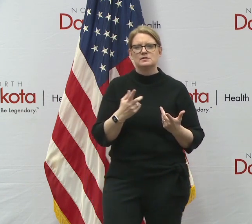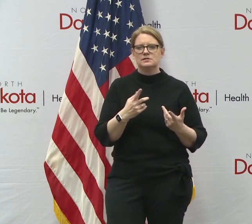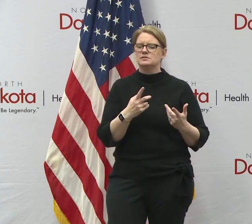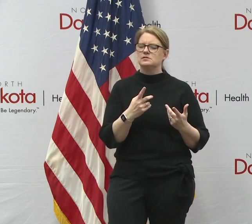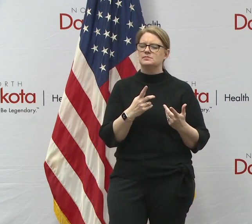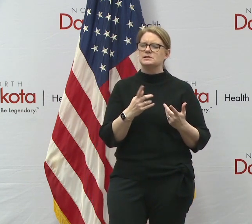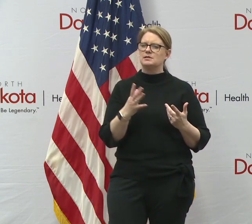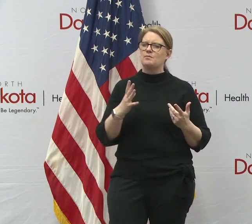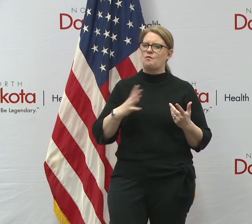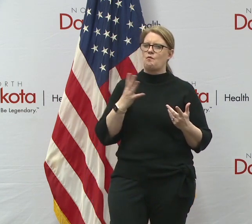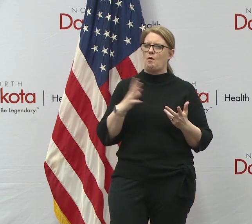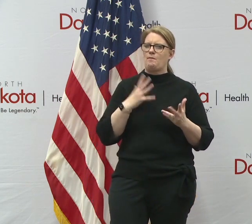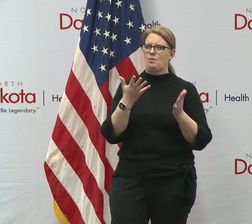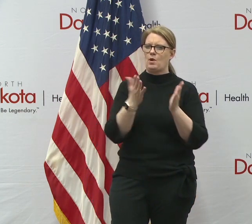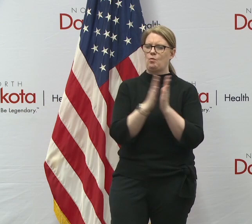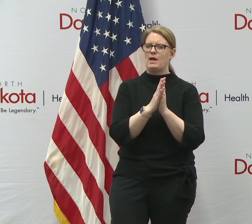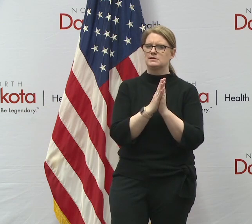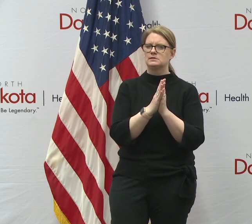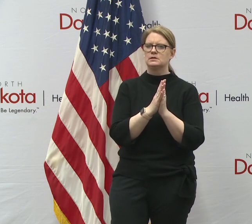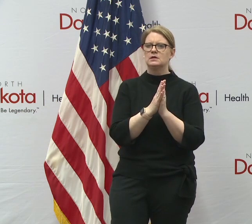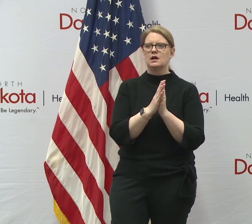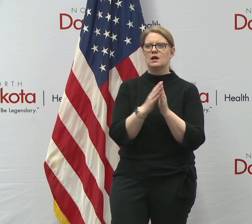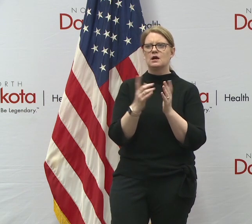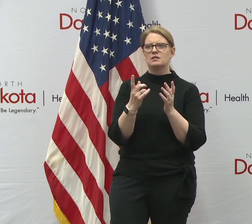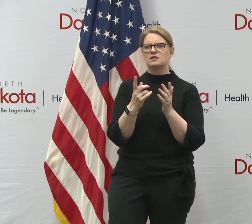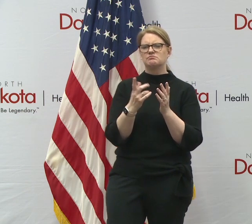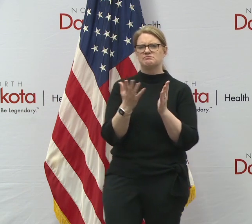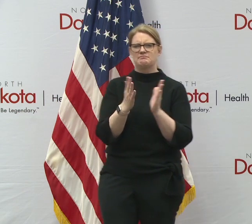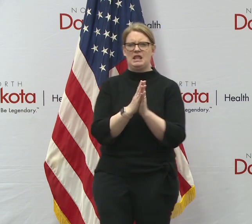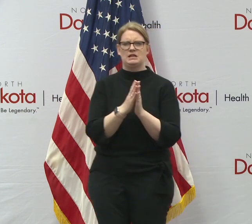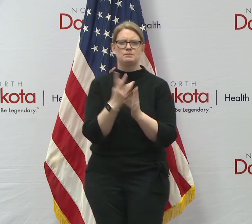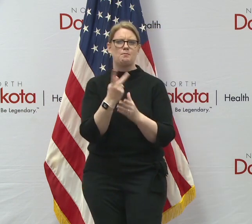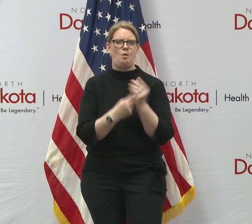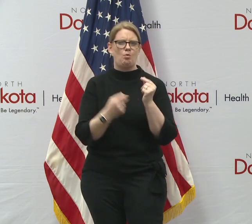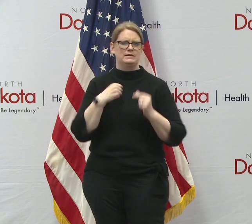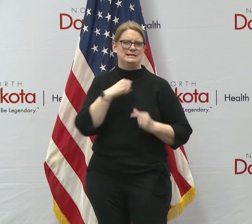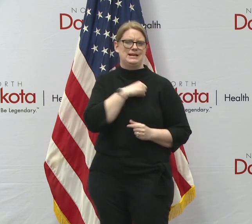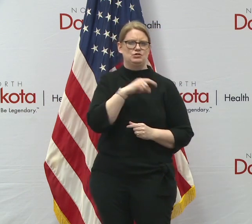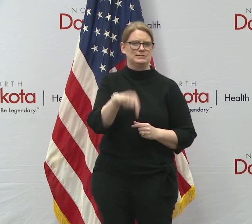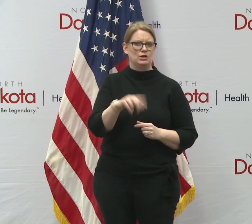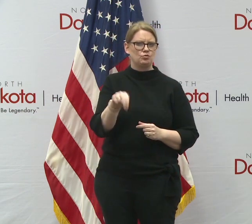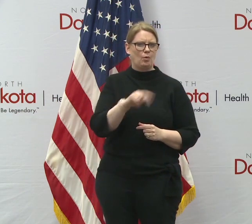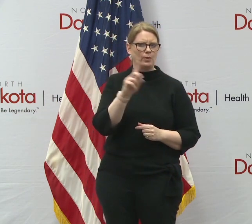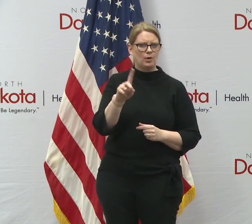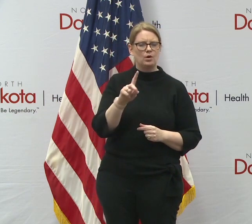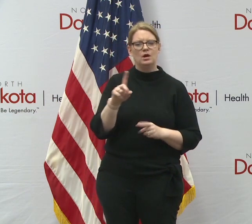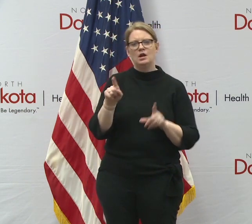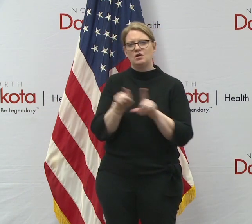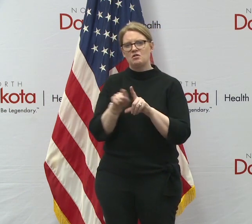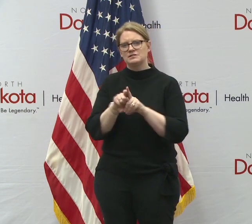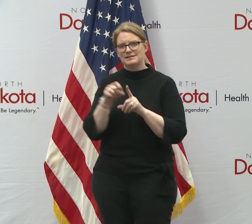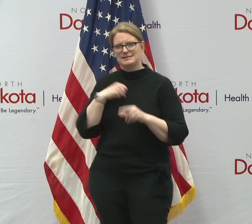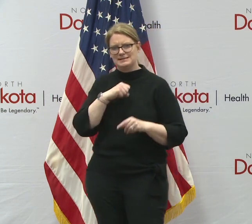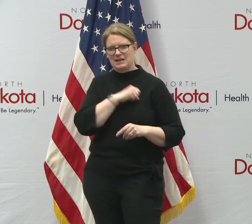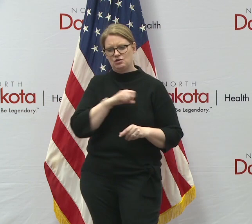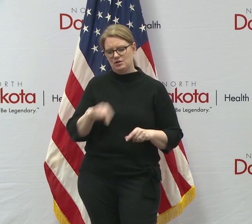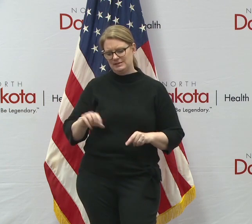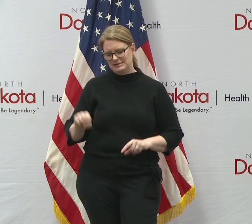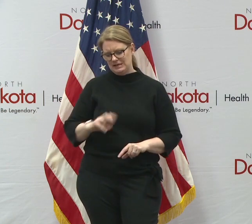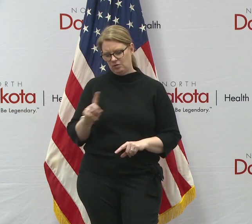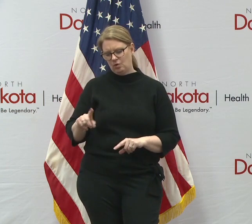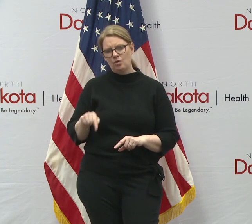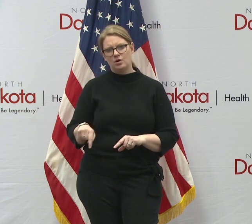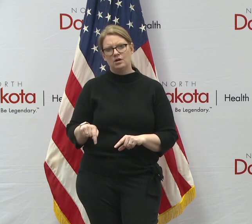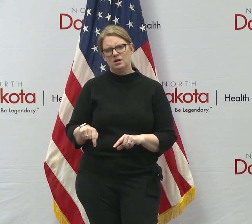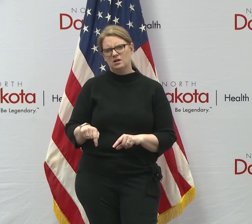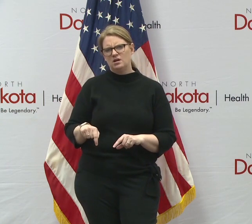requests. I've heard, from one group, I think they'd asked both senators in North Dakota and both senators in South Dakota. One of the South Dakota senators may have made